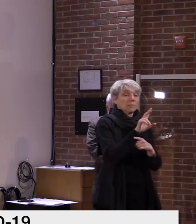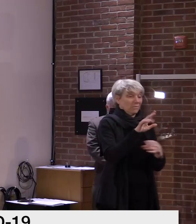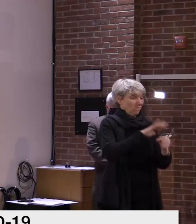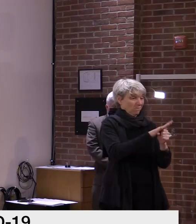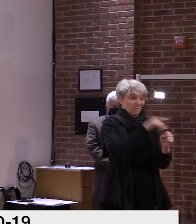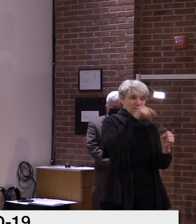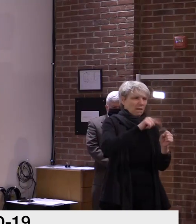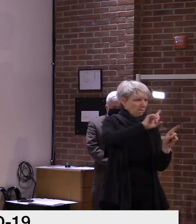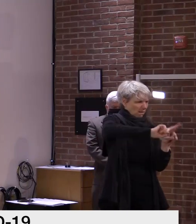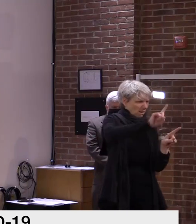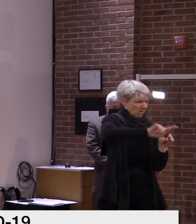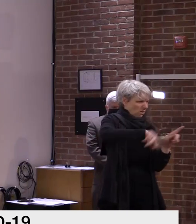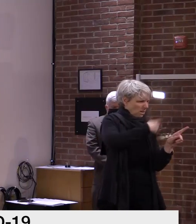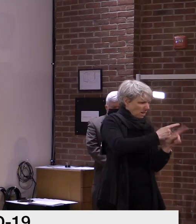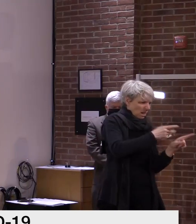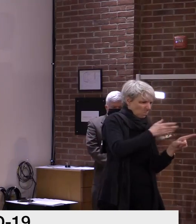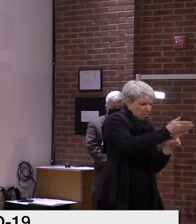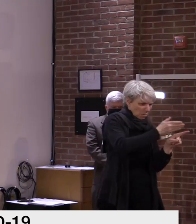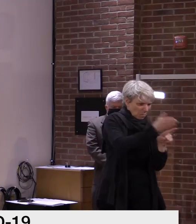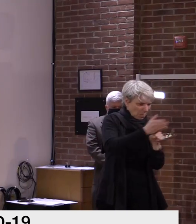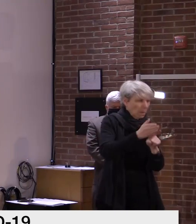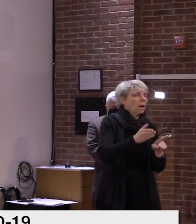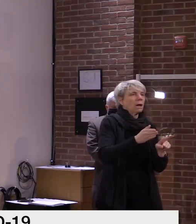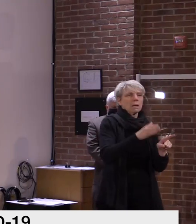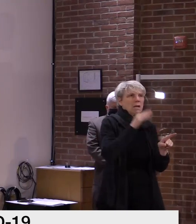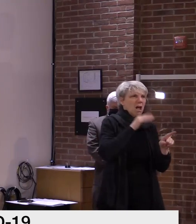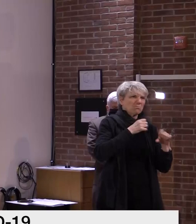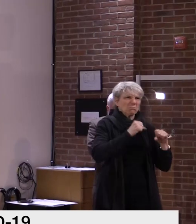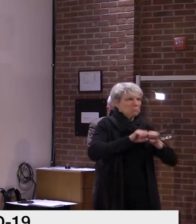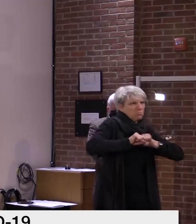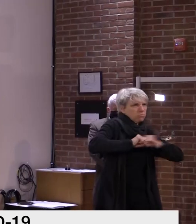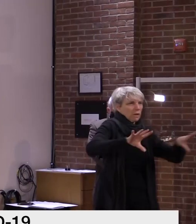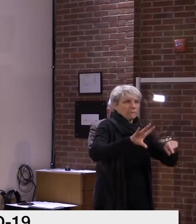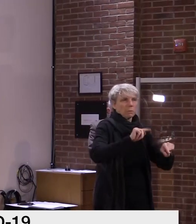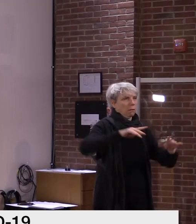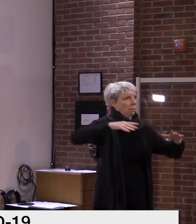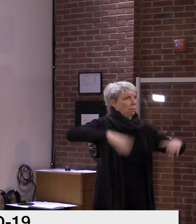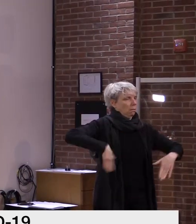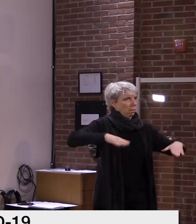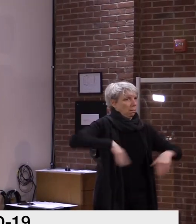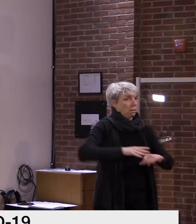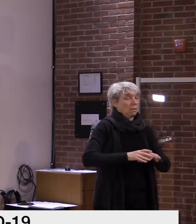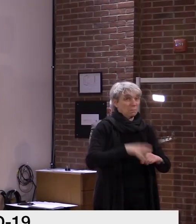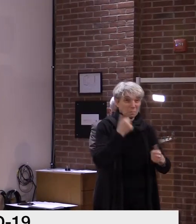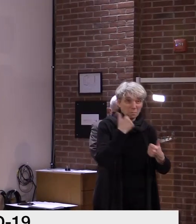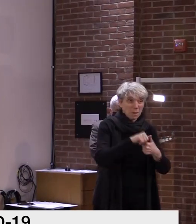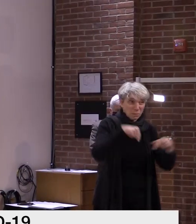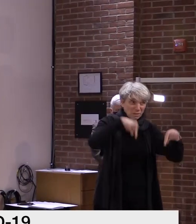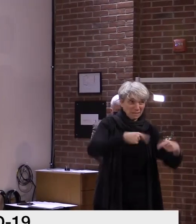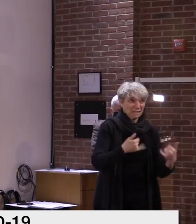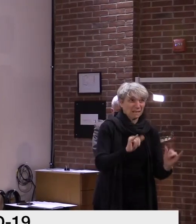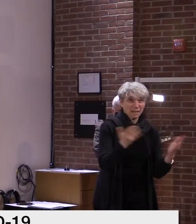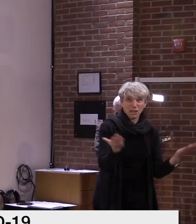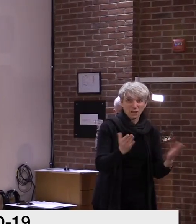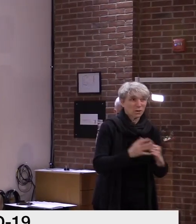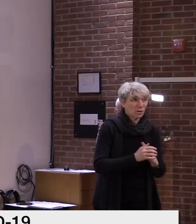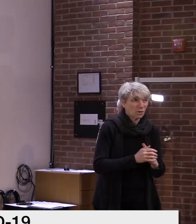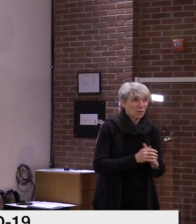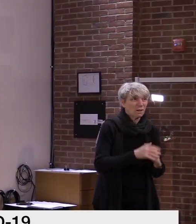right now. But let me be clear, the virus is still here, the variants are still